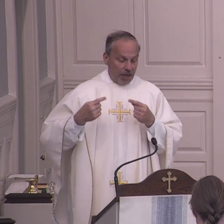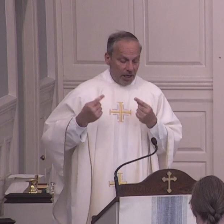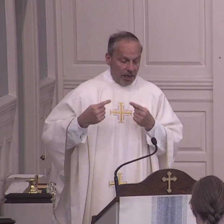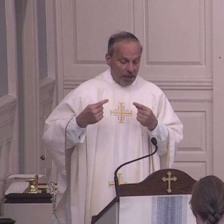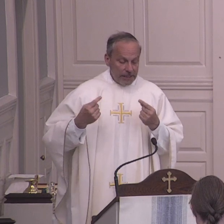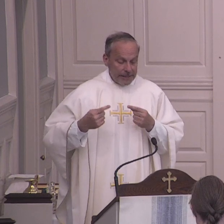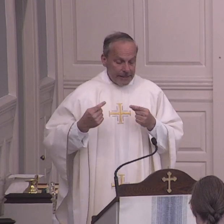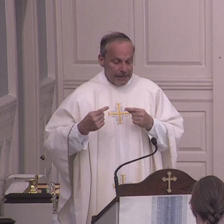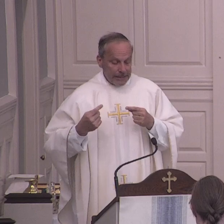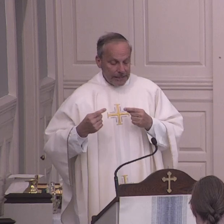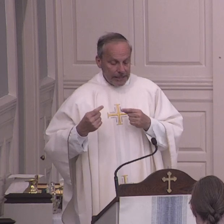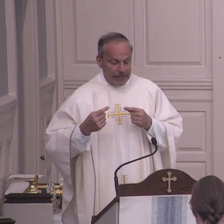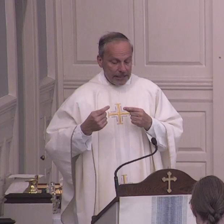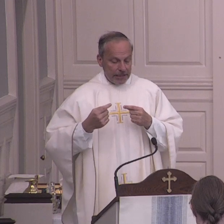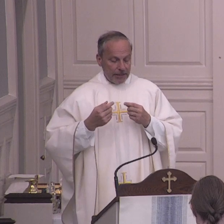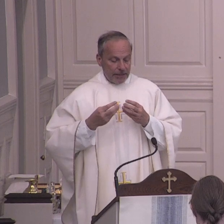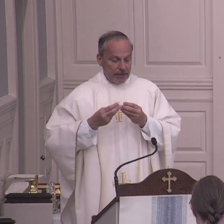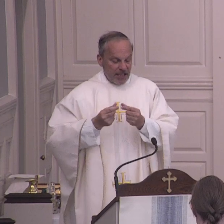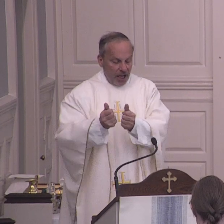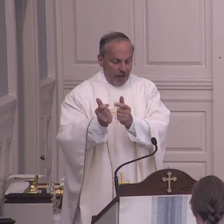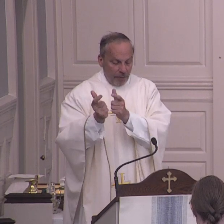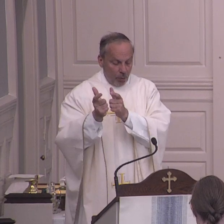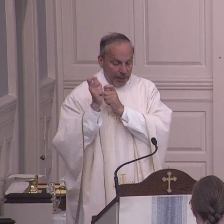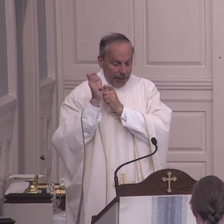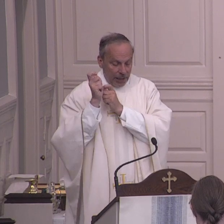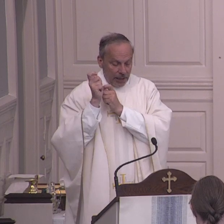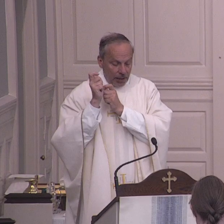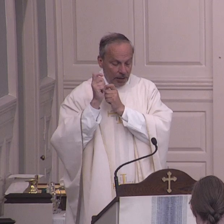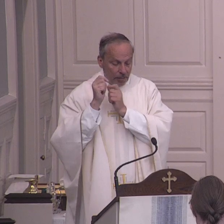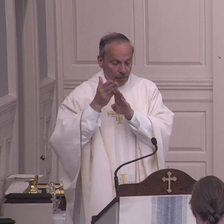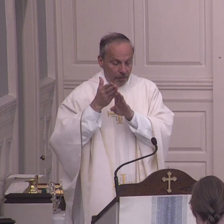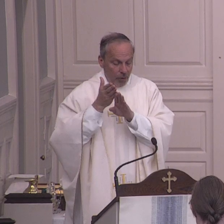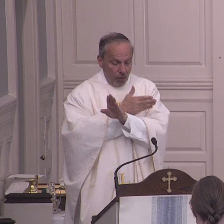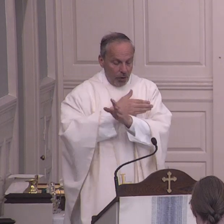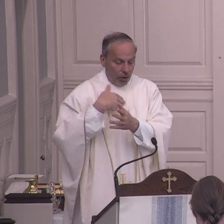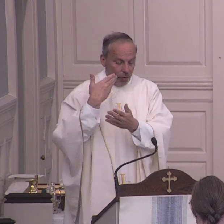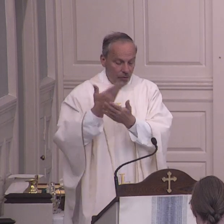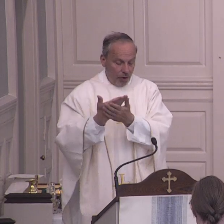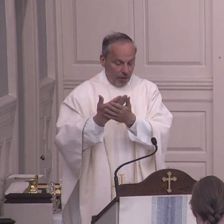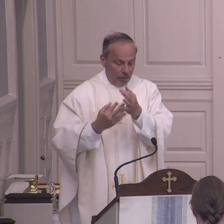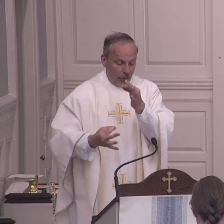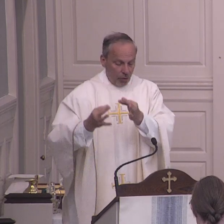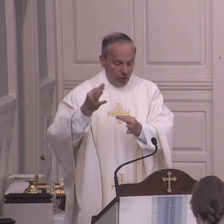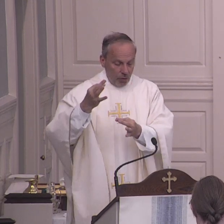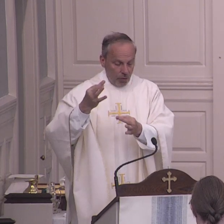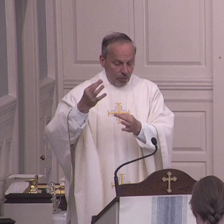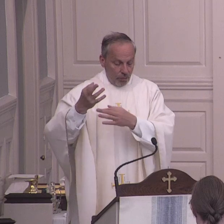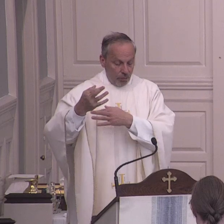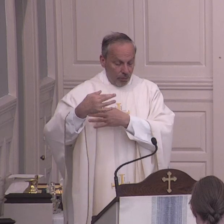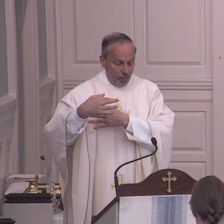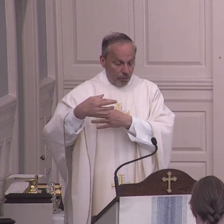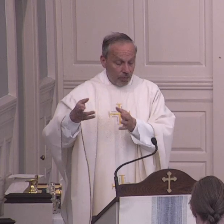Settle with your opponent quickly while on the way to court with him.